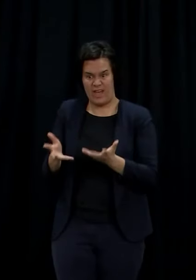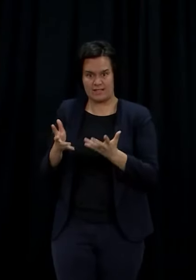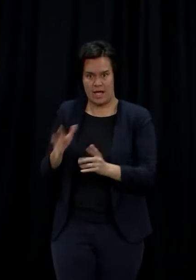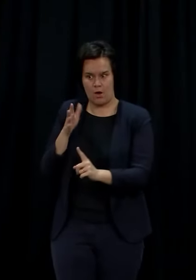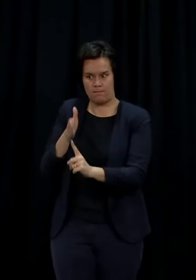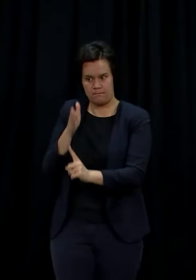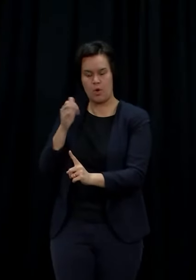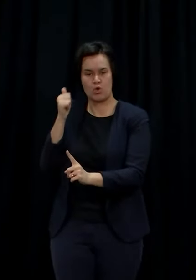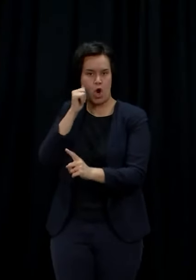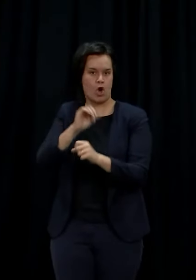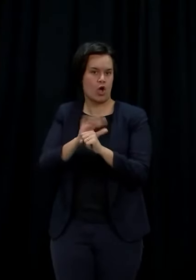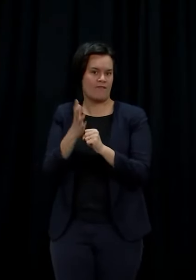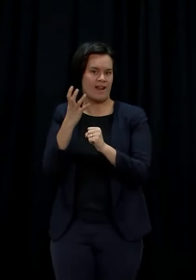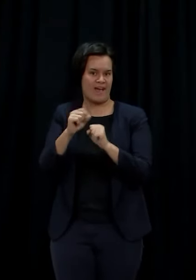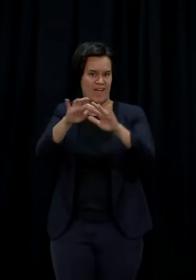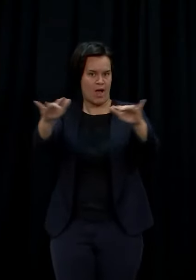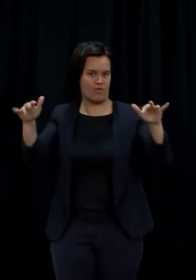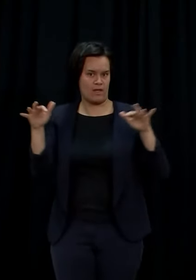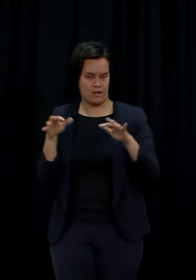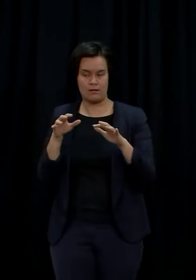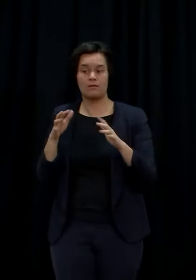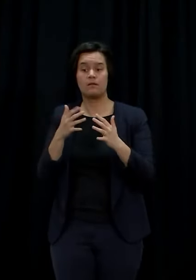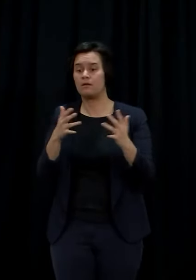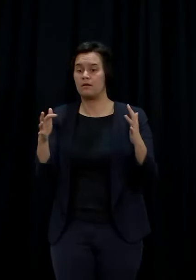identified. And then